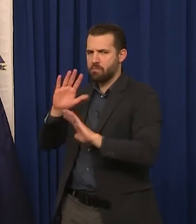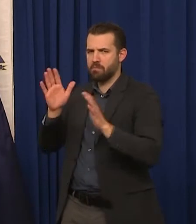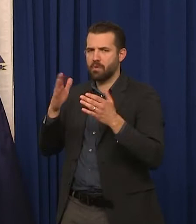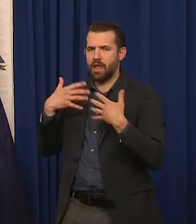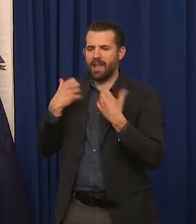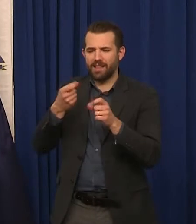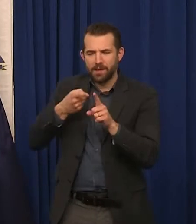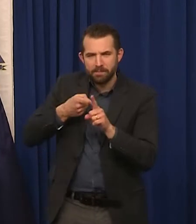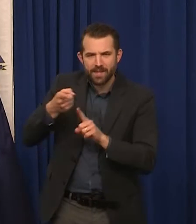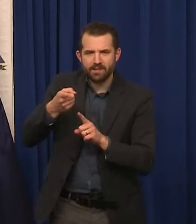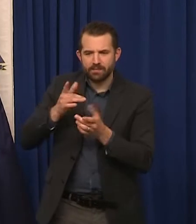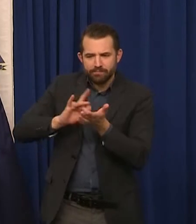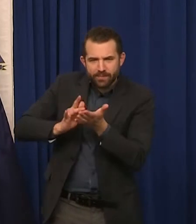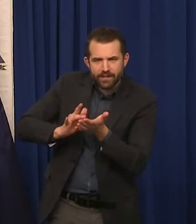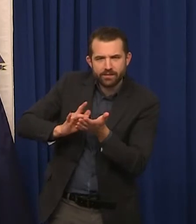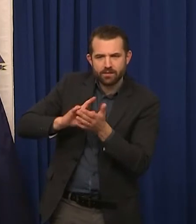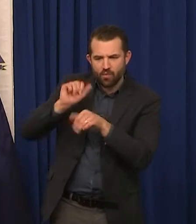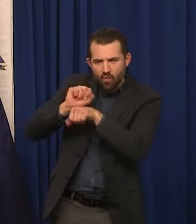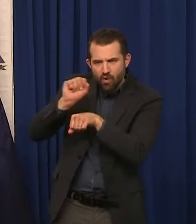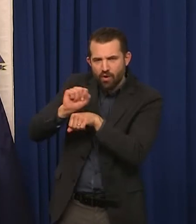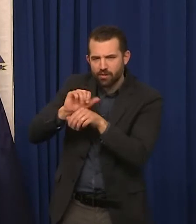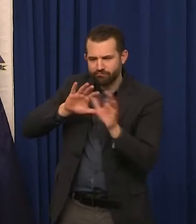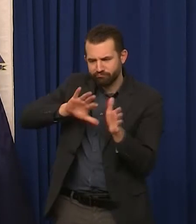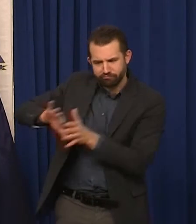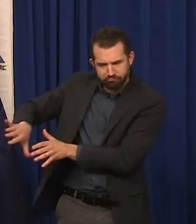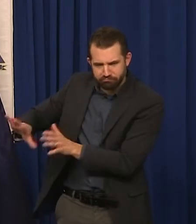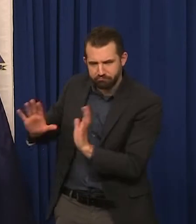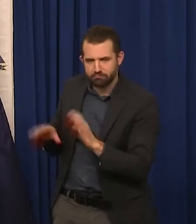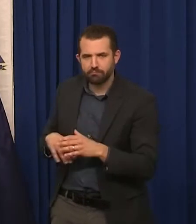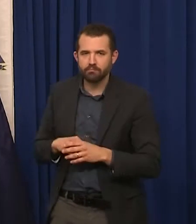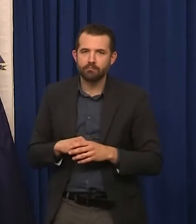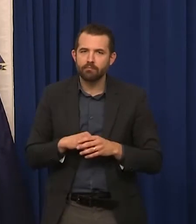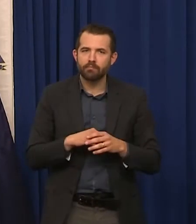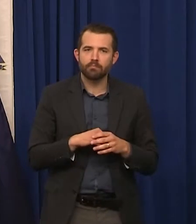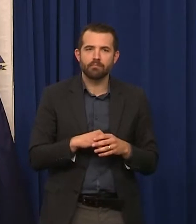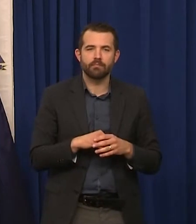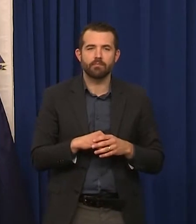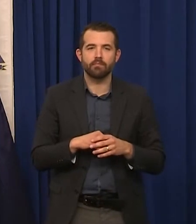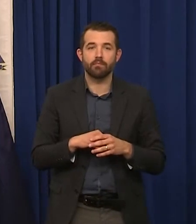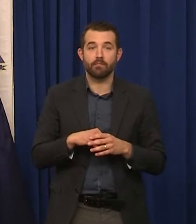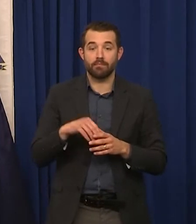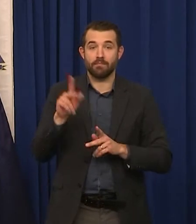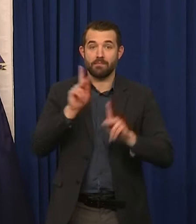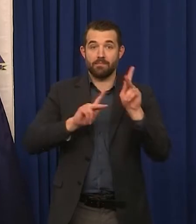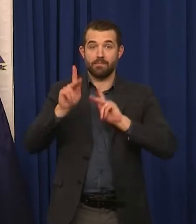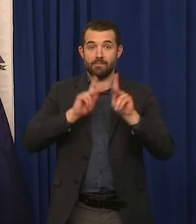getting COVID-19 from ignoring physical distancing and other recommendations.